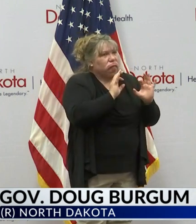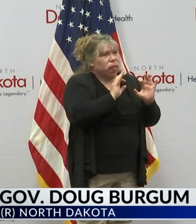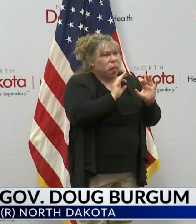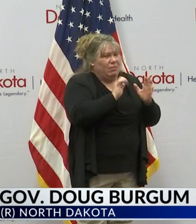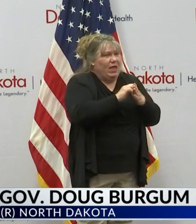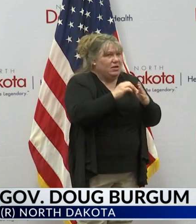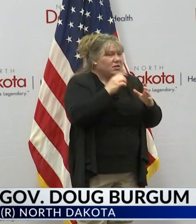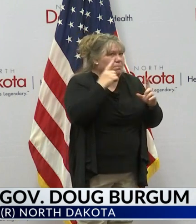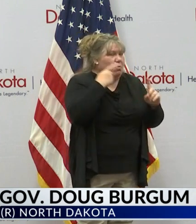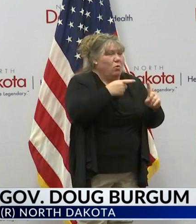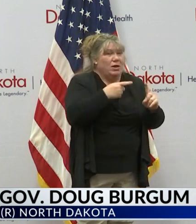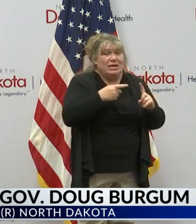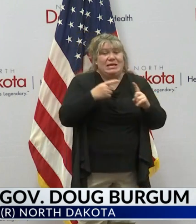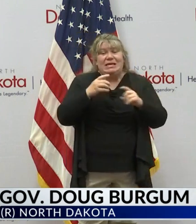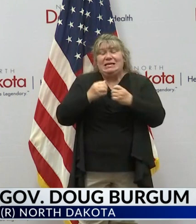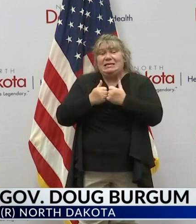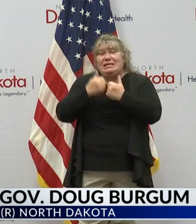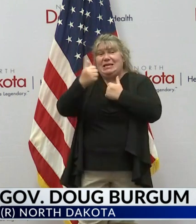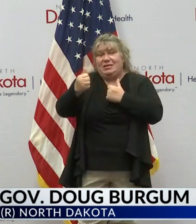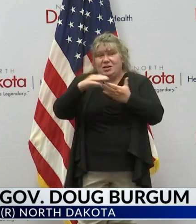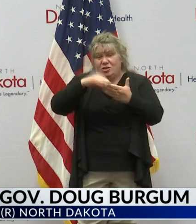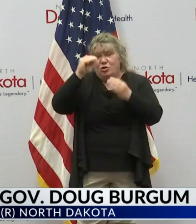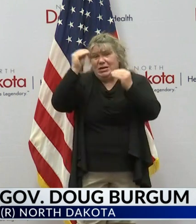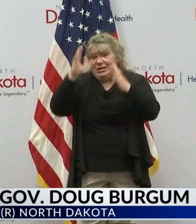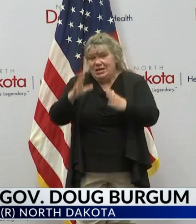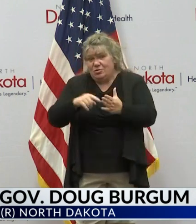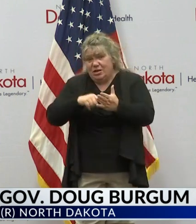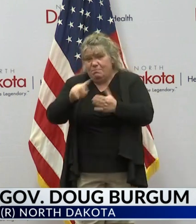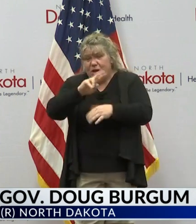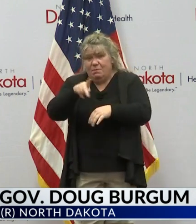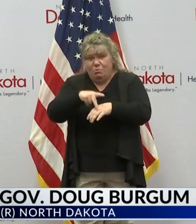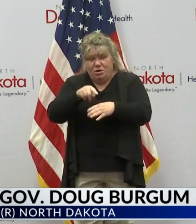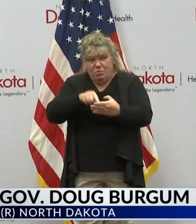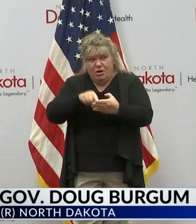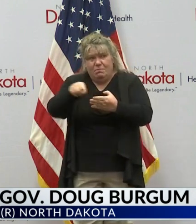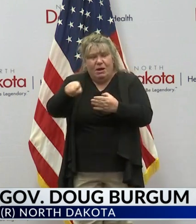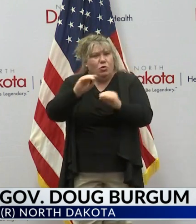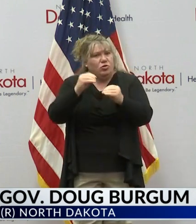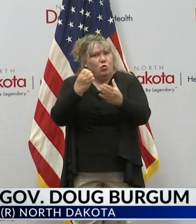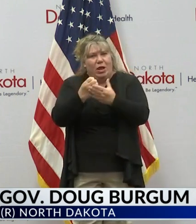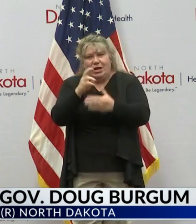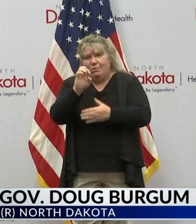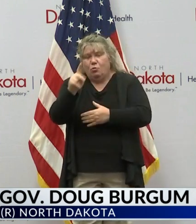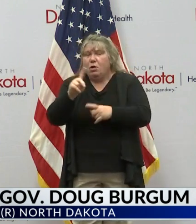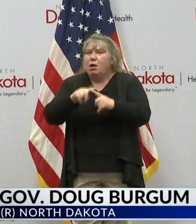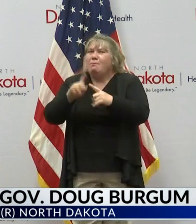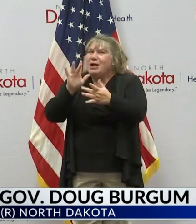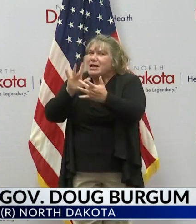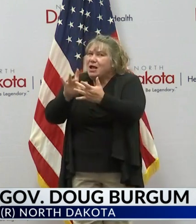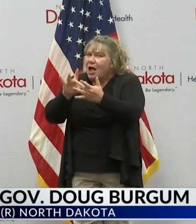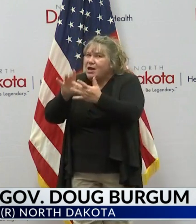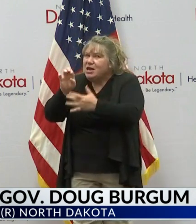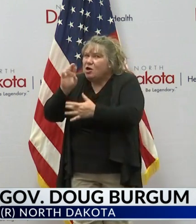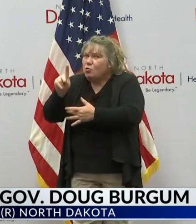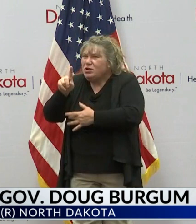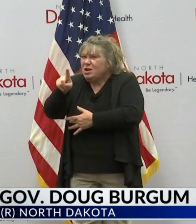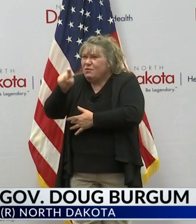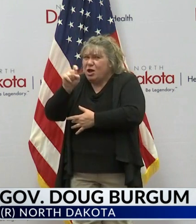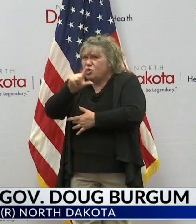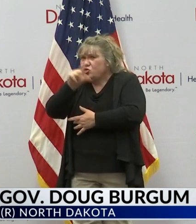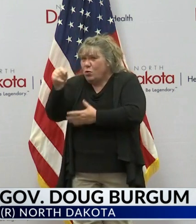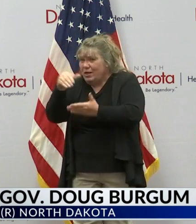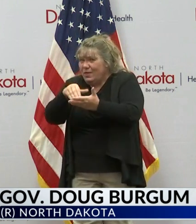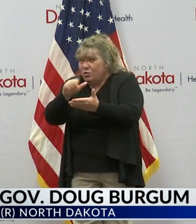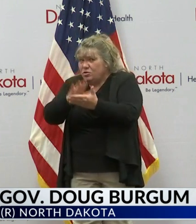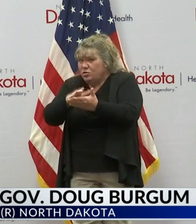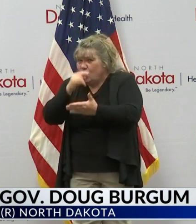learning, teachers were getting paid, administrators were getting paid, there was no economic risk. But the contact risk of